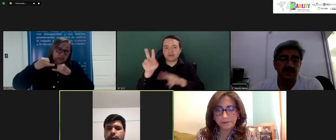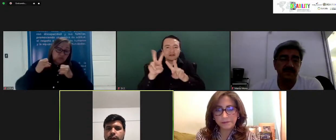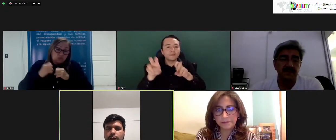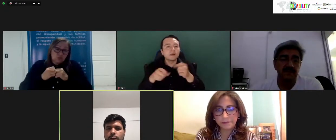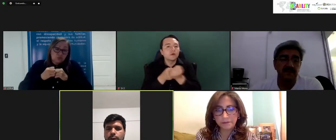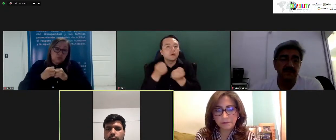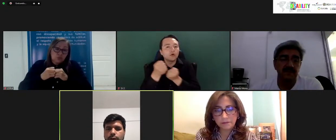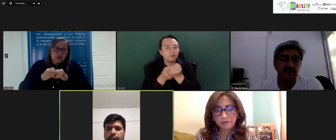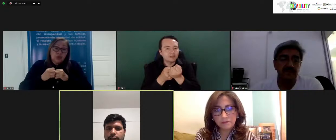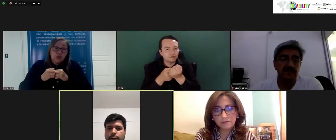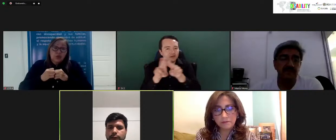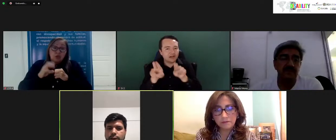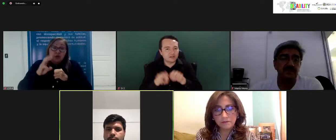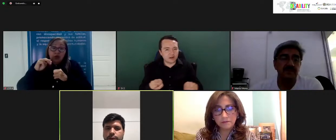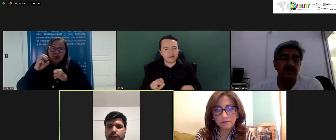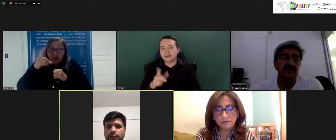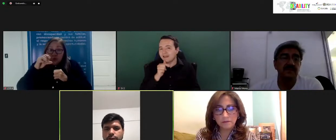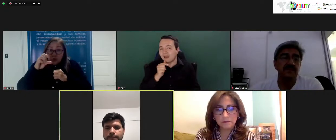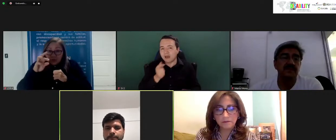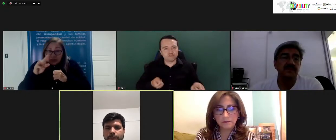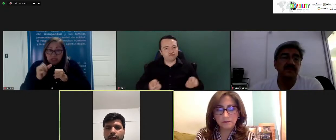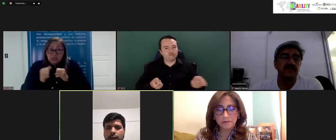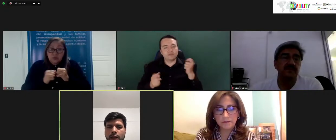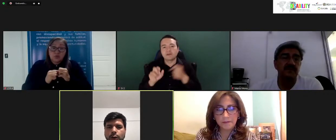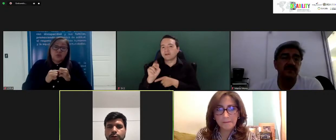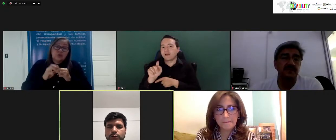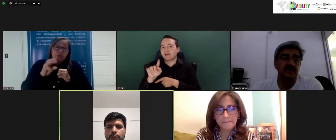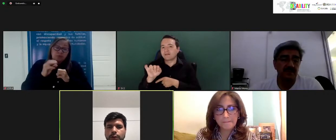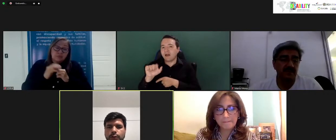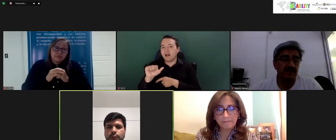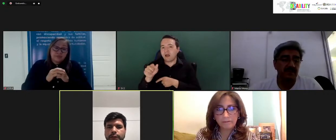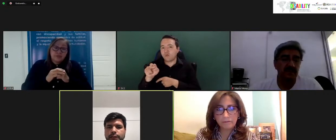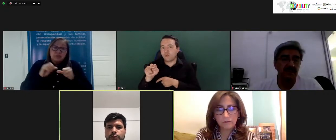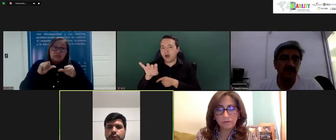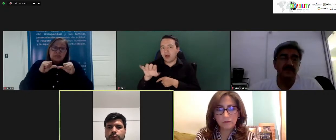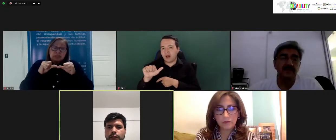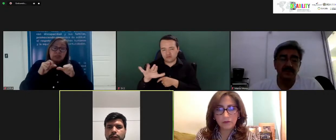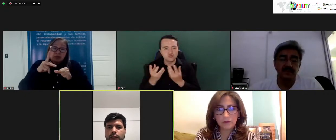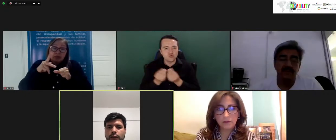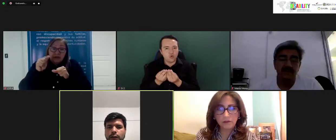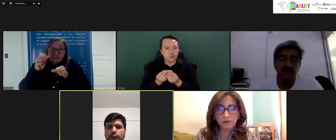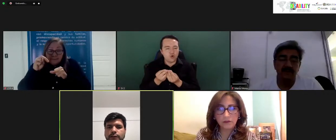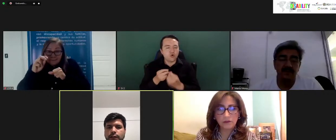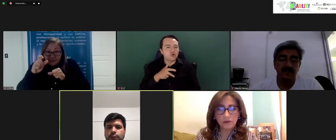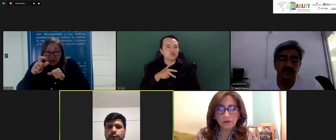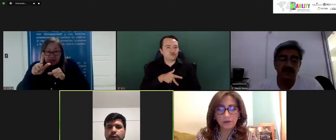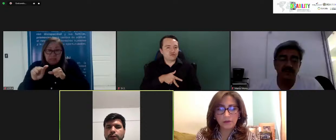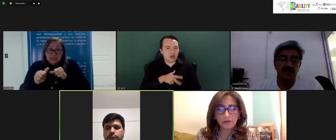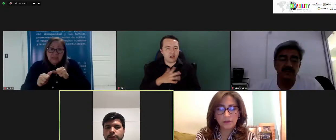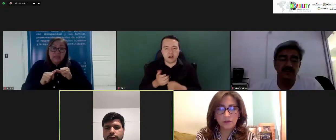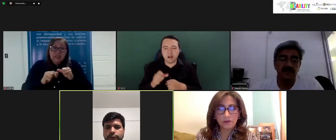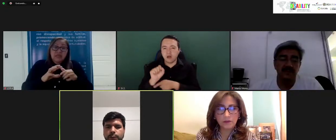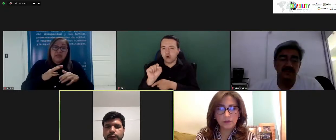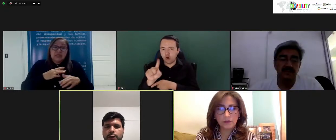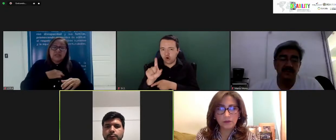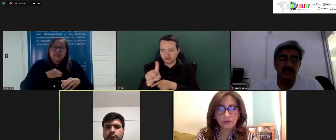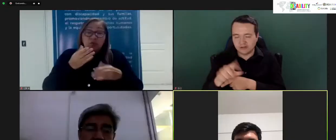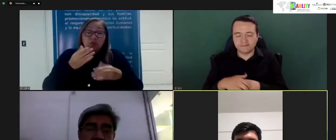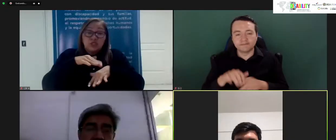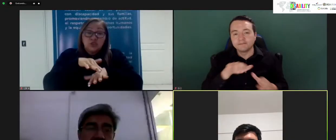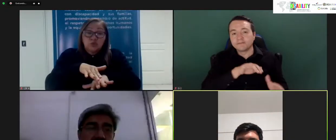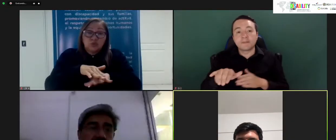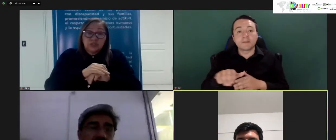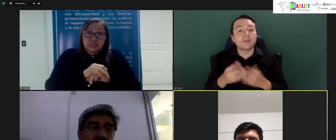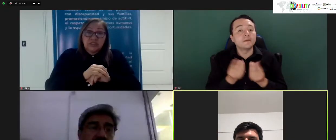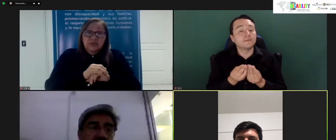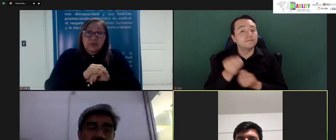cooperation that was moderated by natalya from social group 11. i will